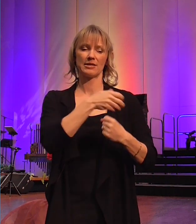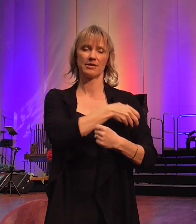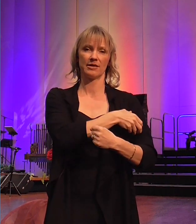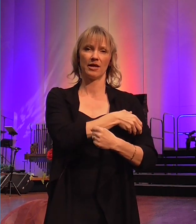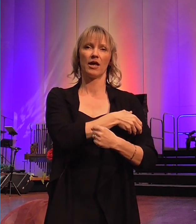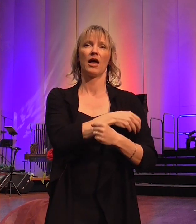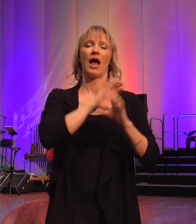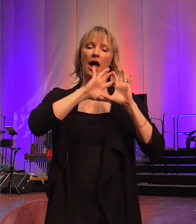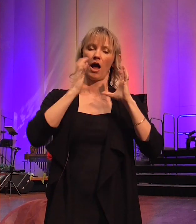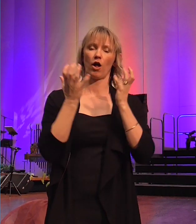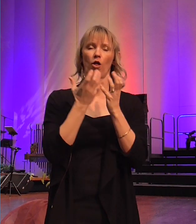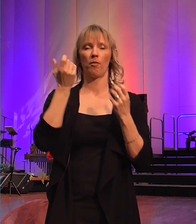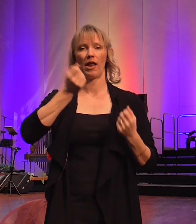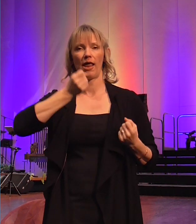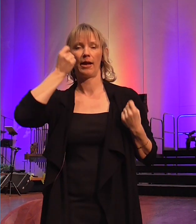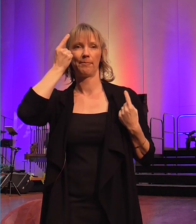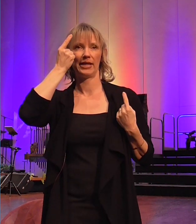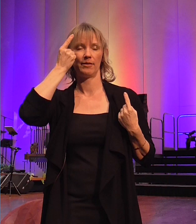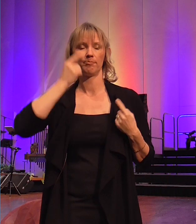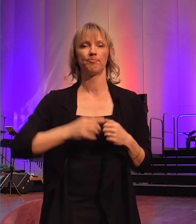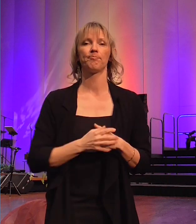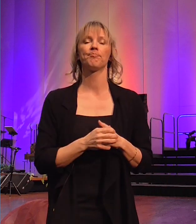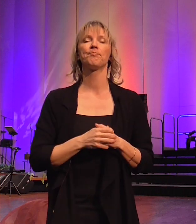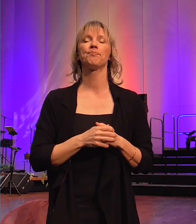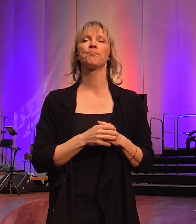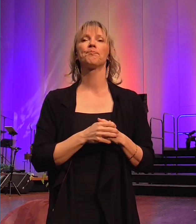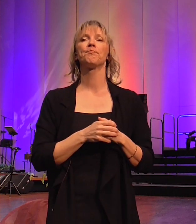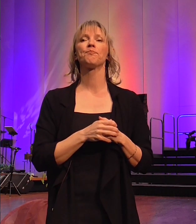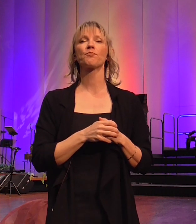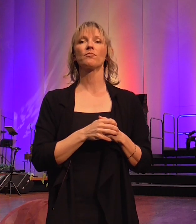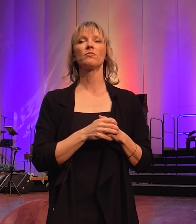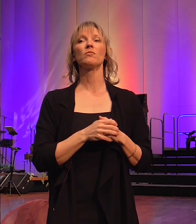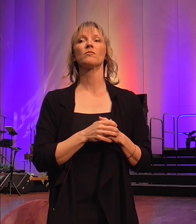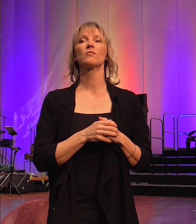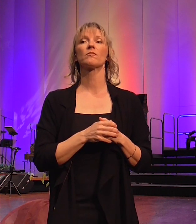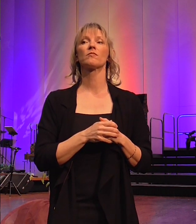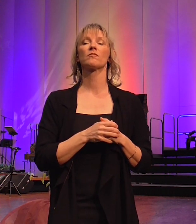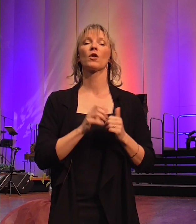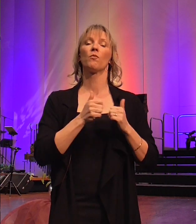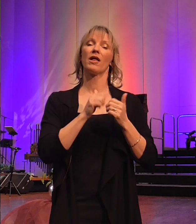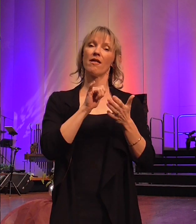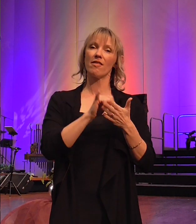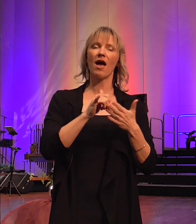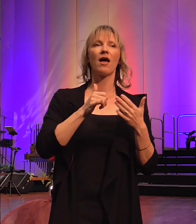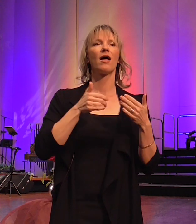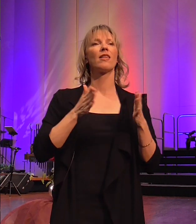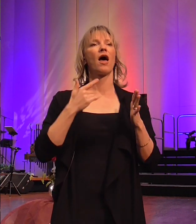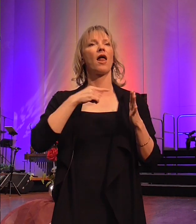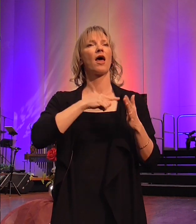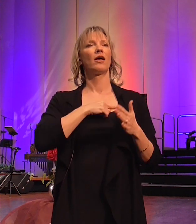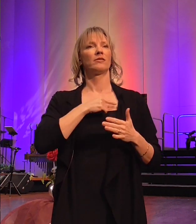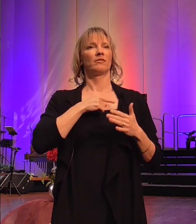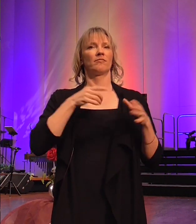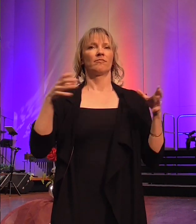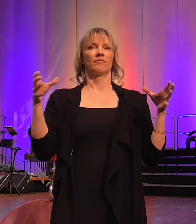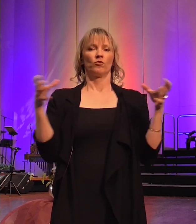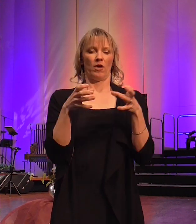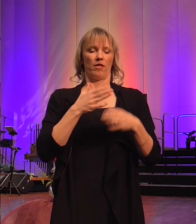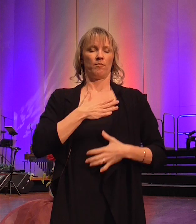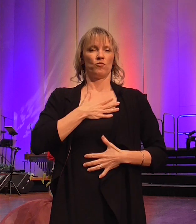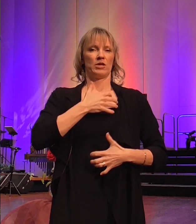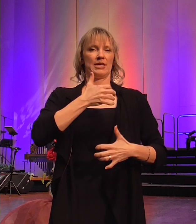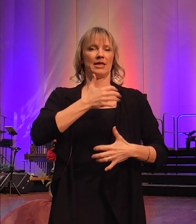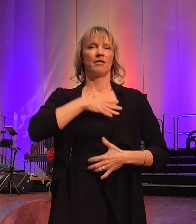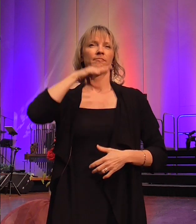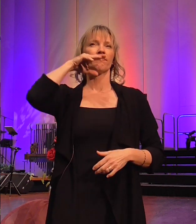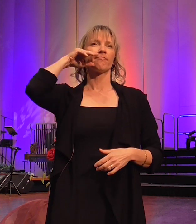empowerment and global enlightenment. So with that, let us take a collective communal breath to